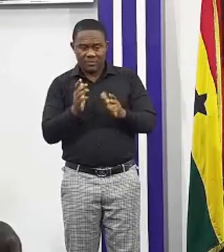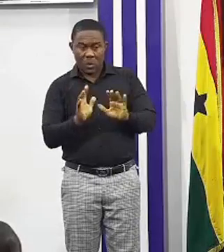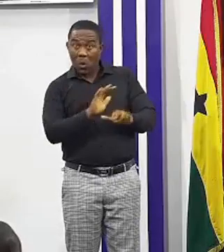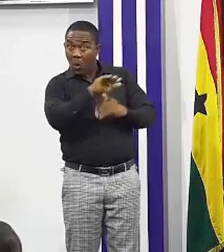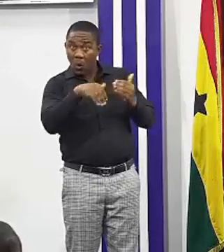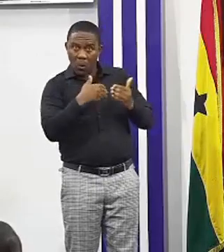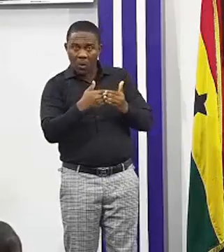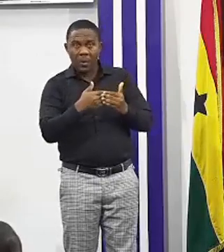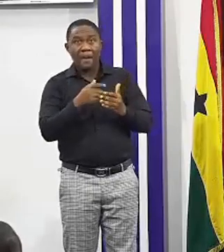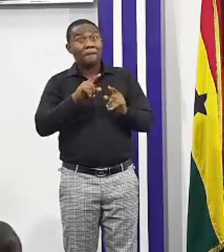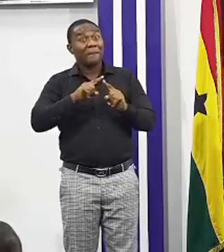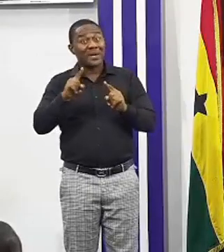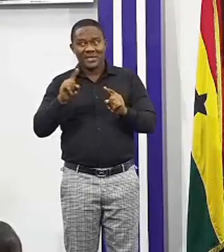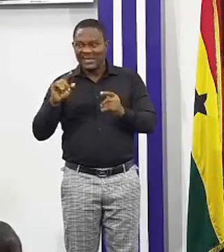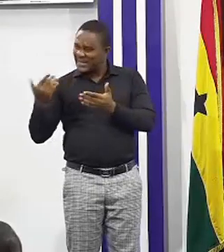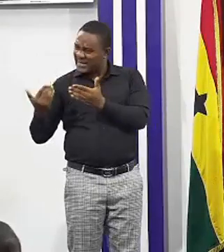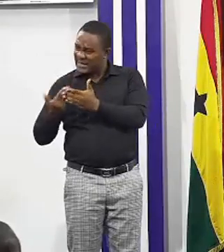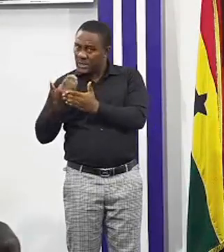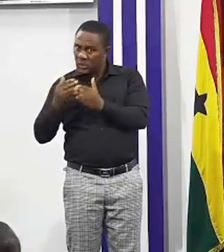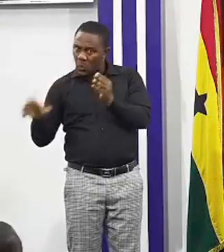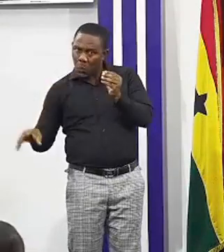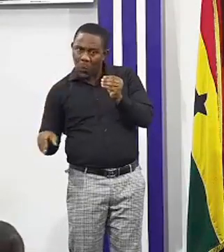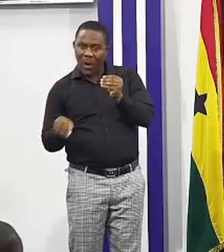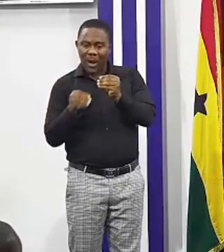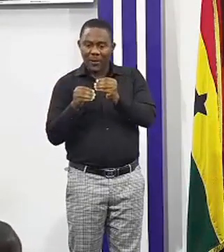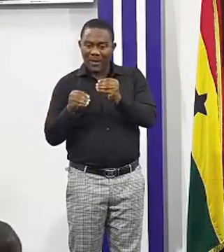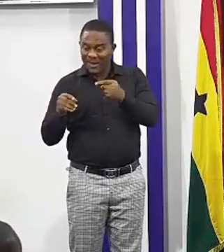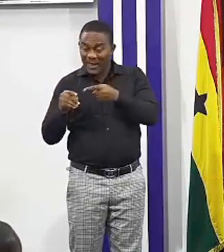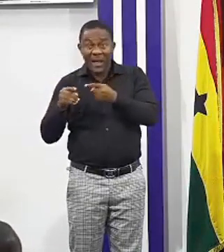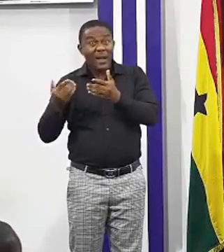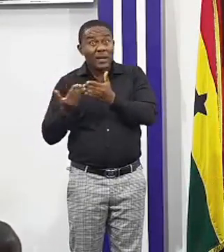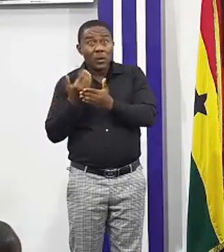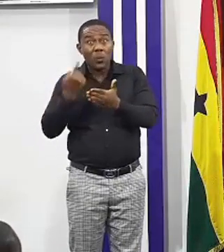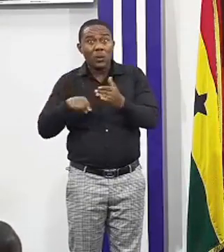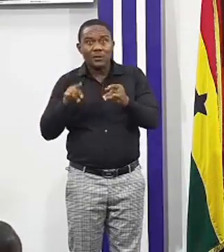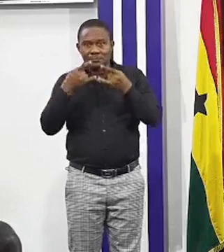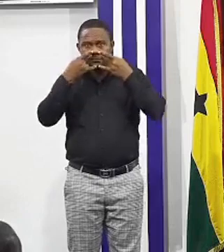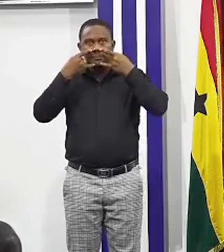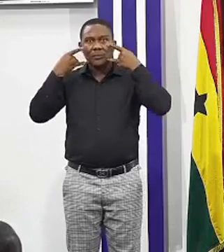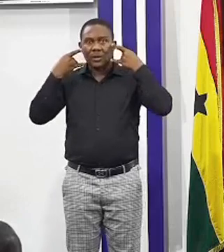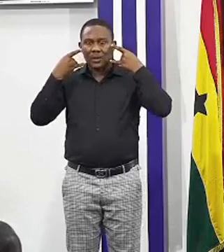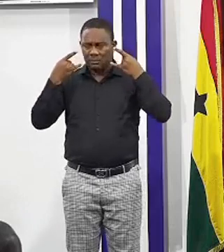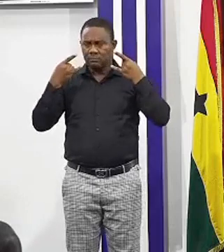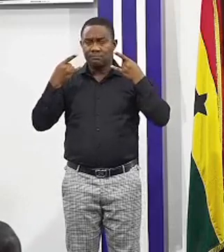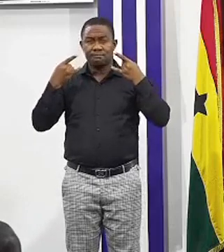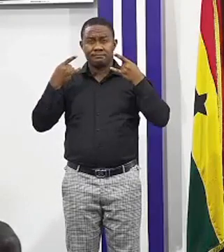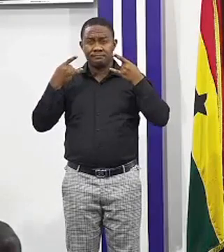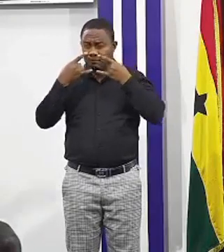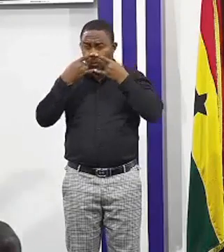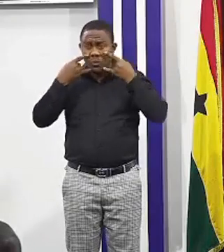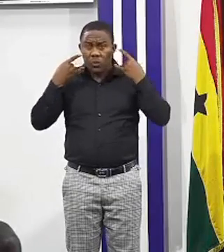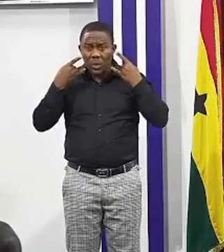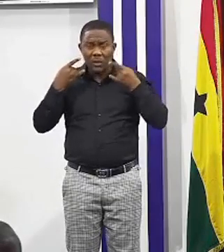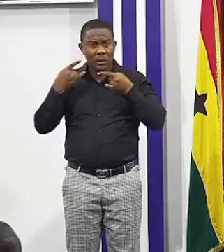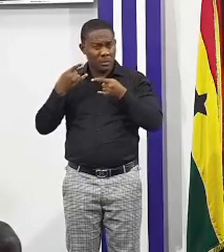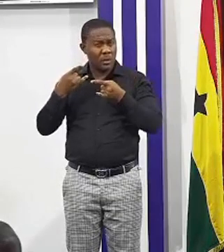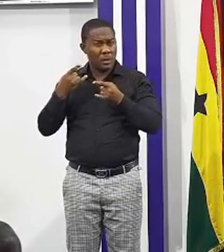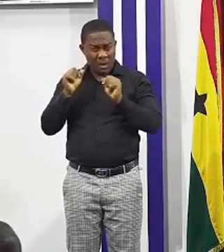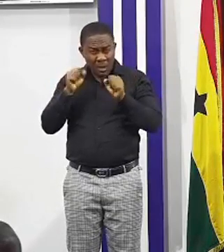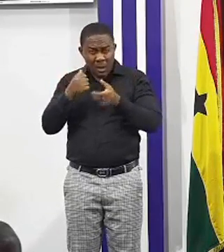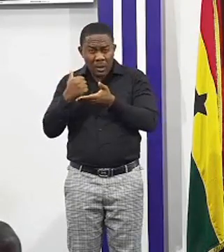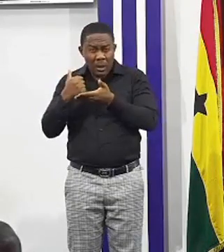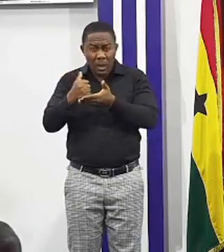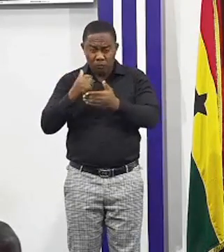one more, which is the wearing of masks. The wearing of masks, we are told, even has a further high